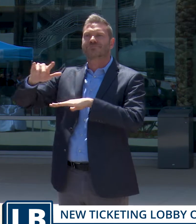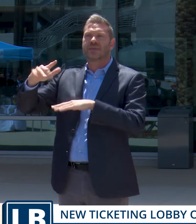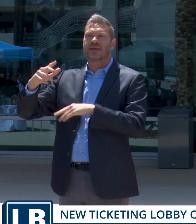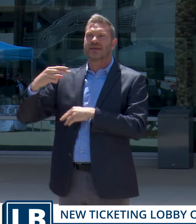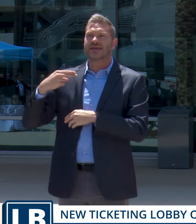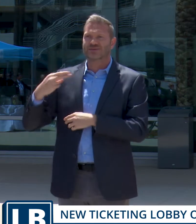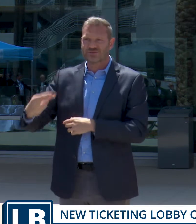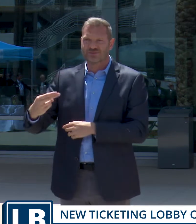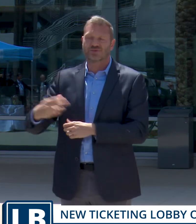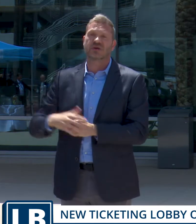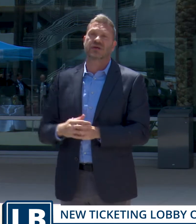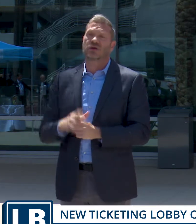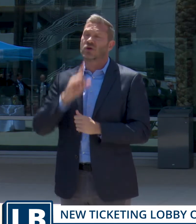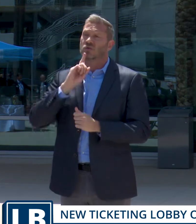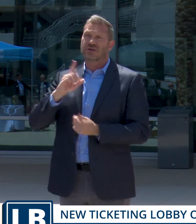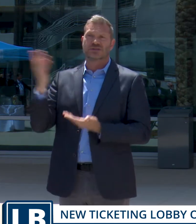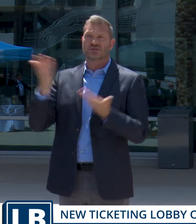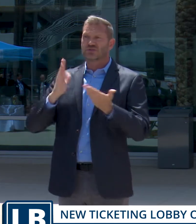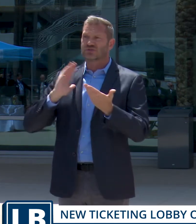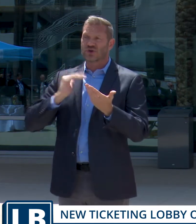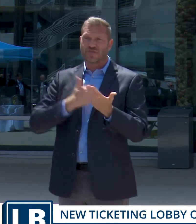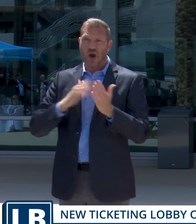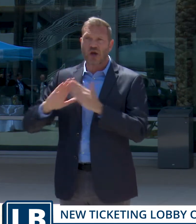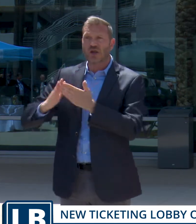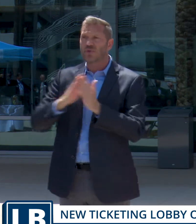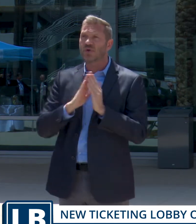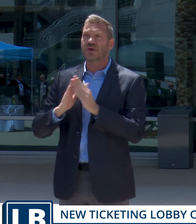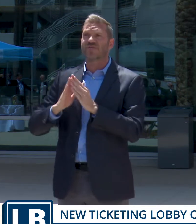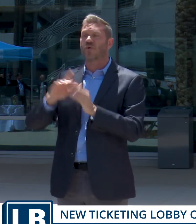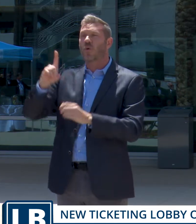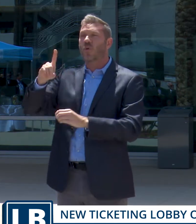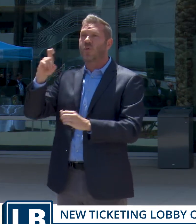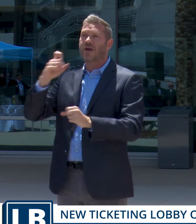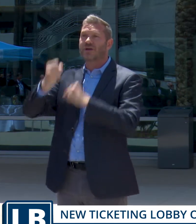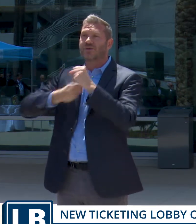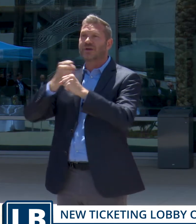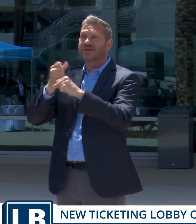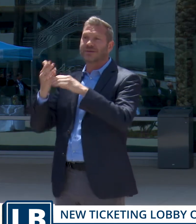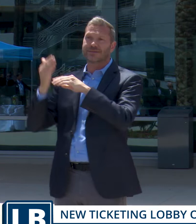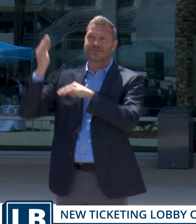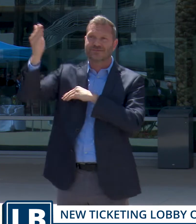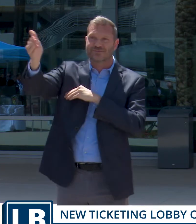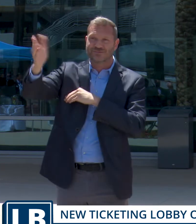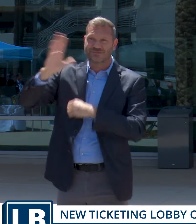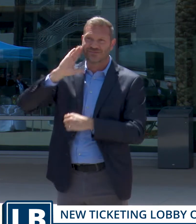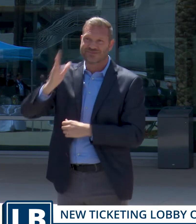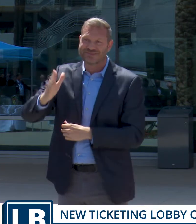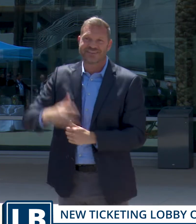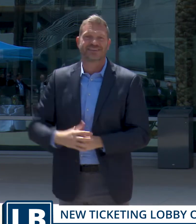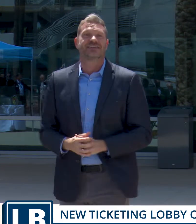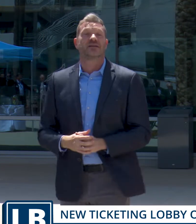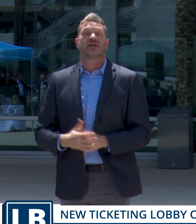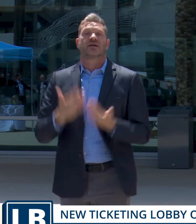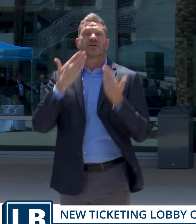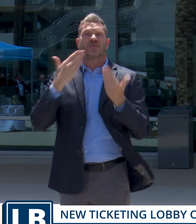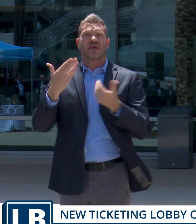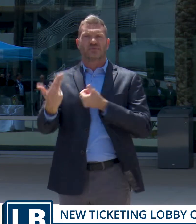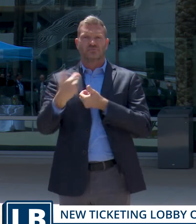our community and travelers for another century or more. Thank you for joining us